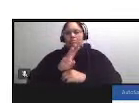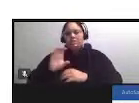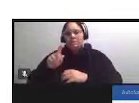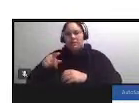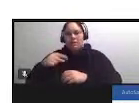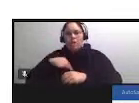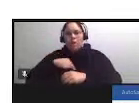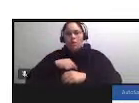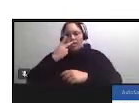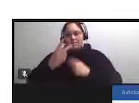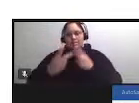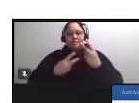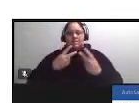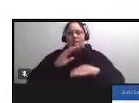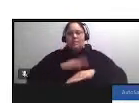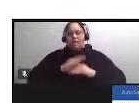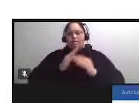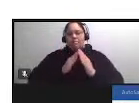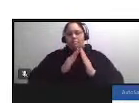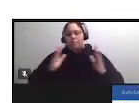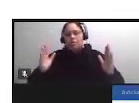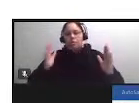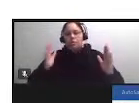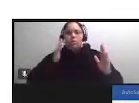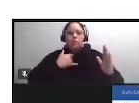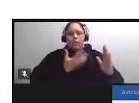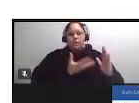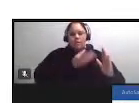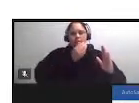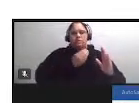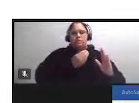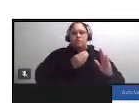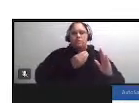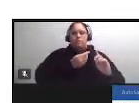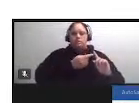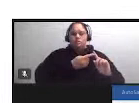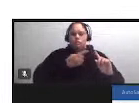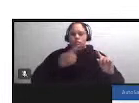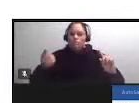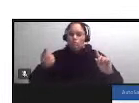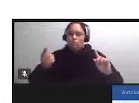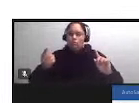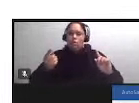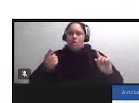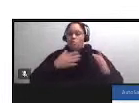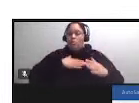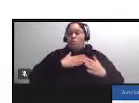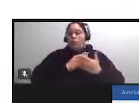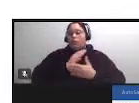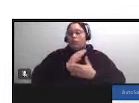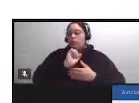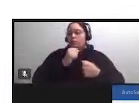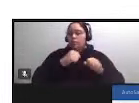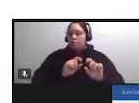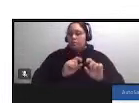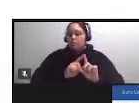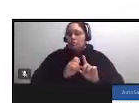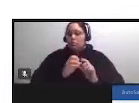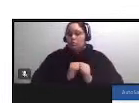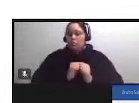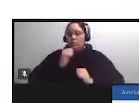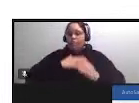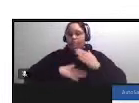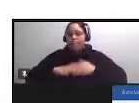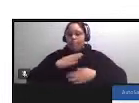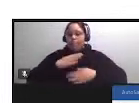that we can track also the timeframes of when do we get that will be appreciated. And through you, Chair, with your